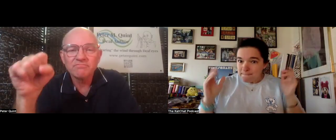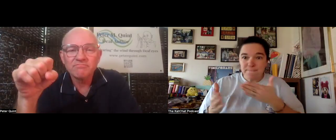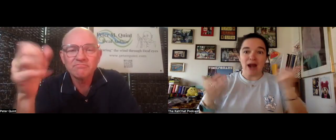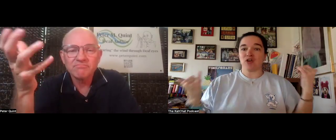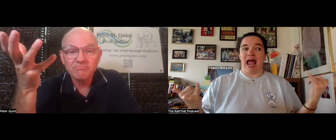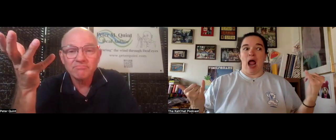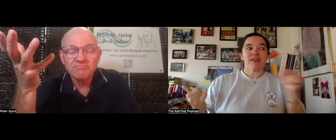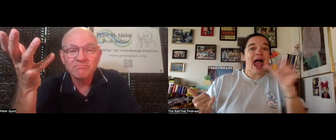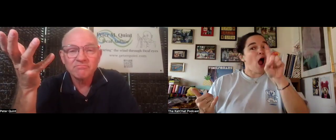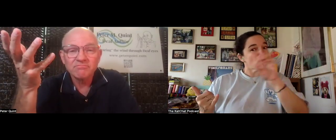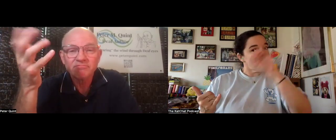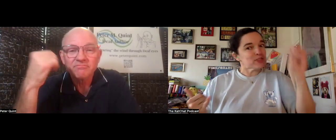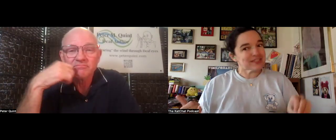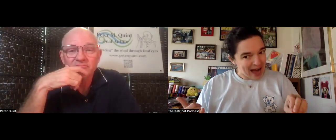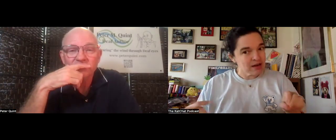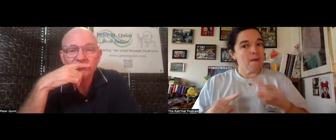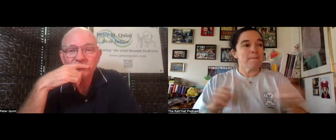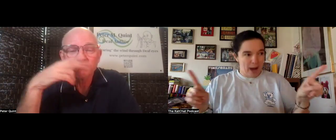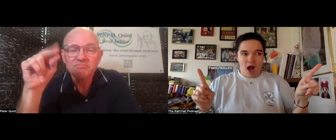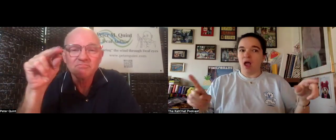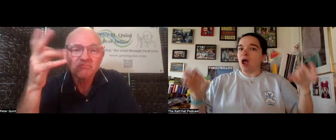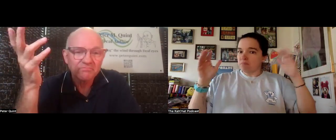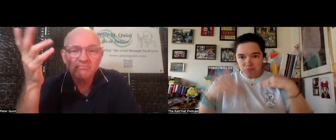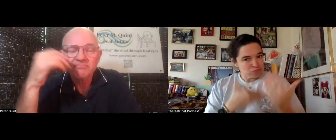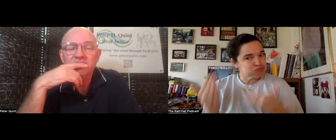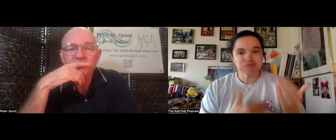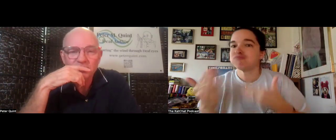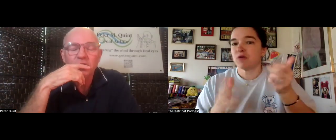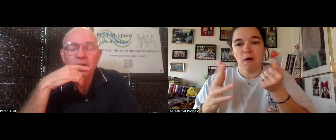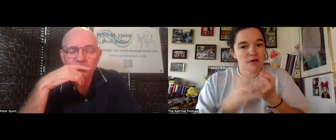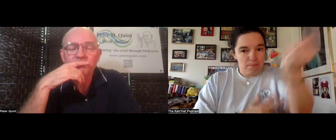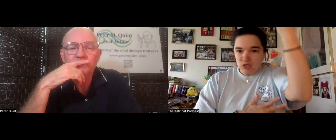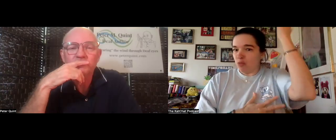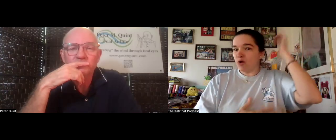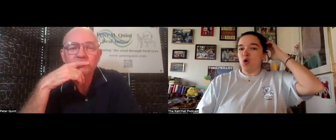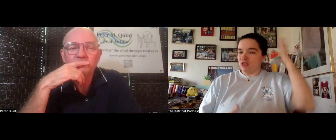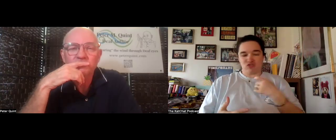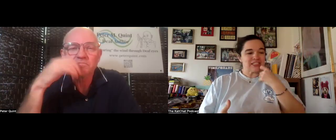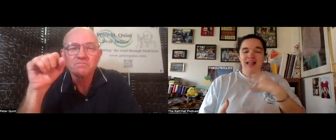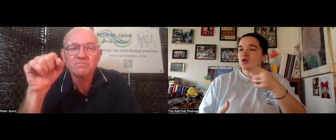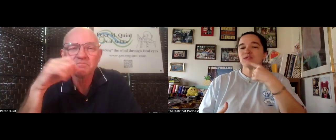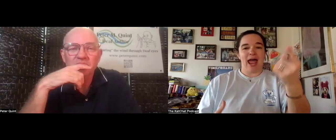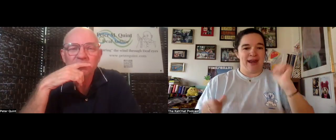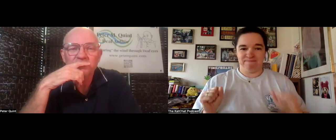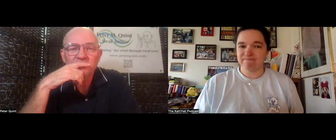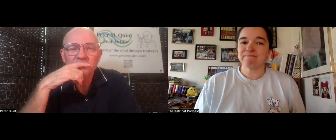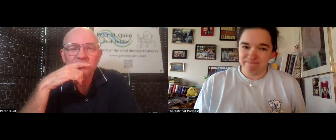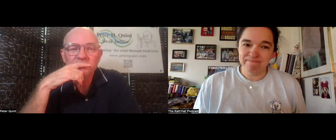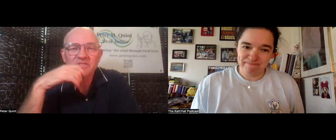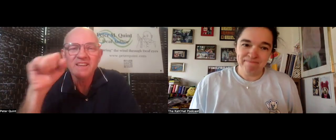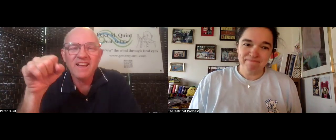okay. I'm better now, not 100%, but Right. push through, just like you